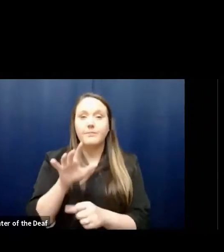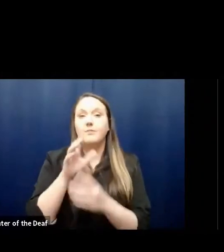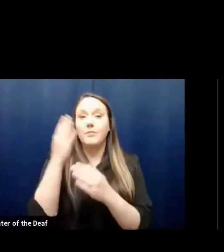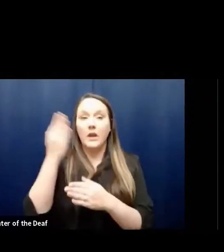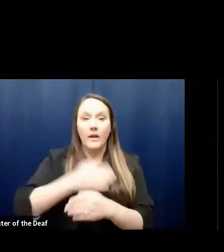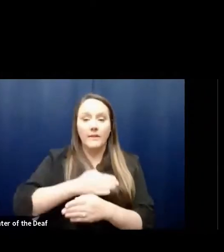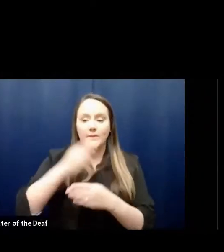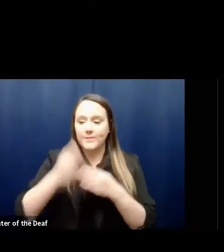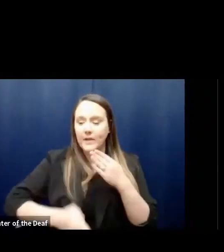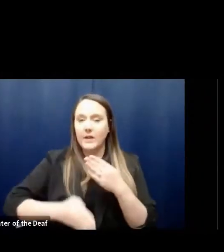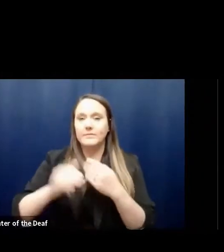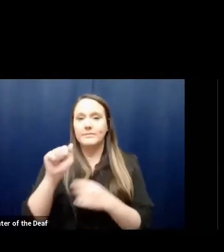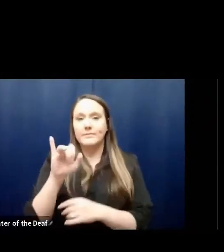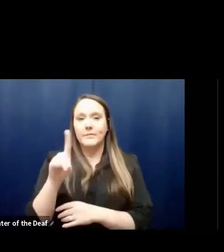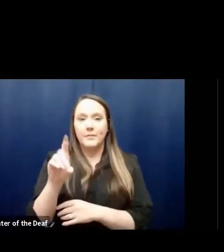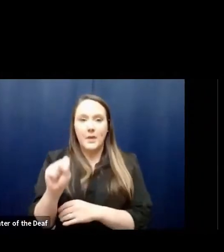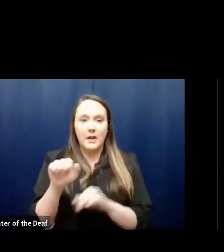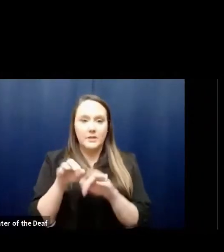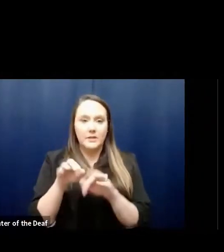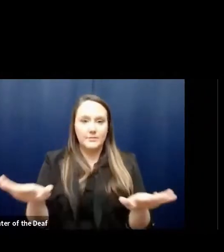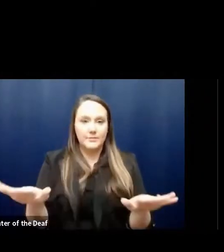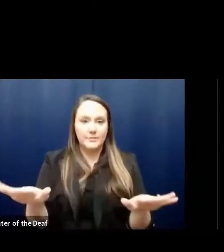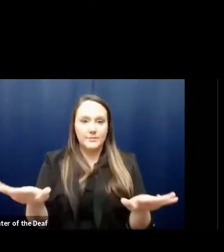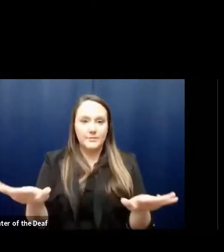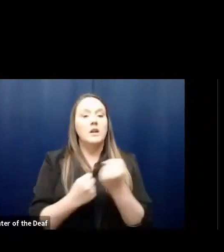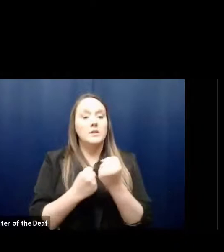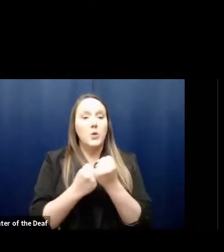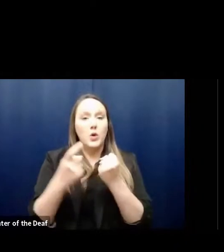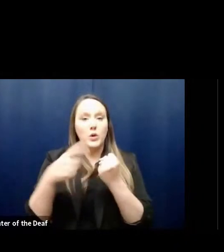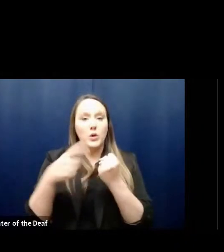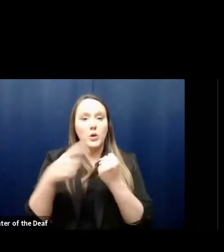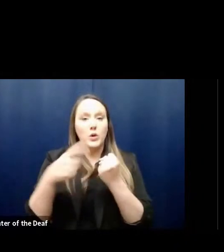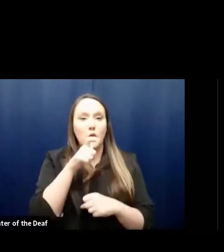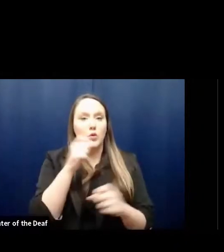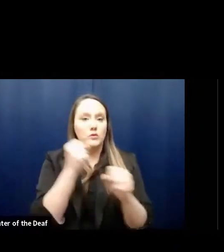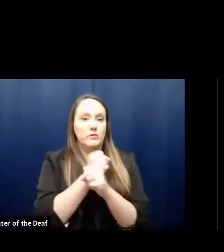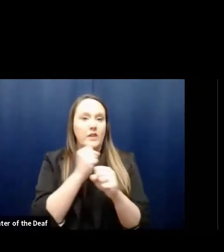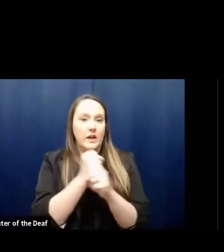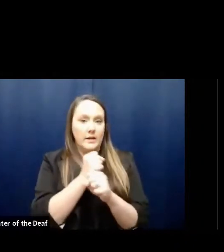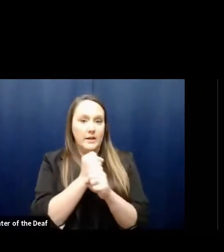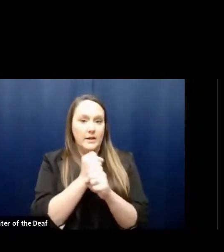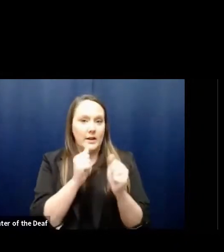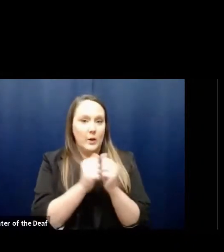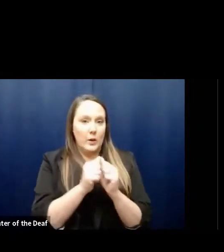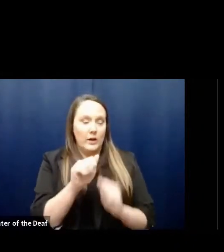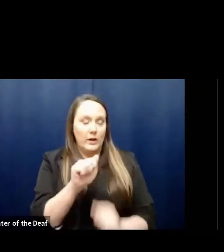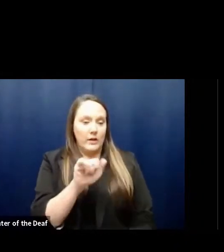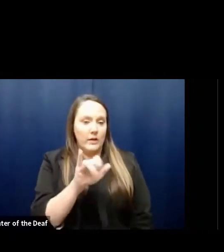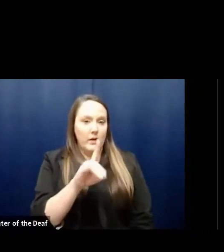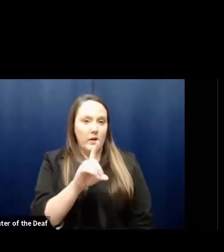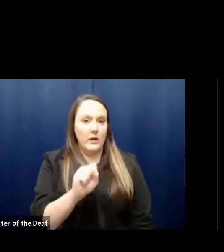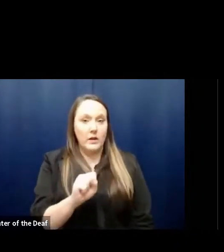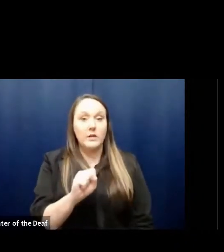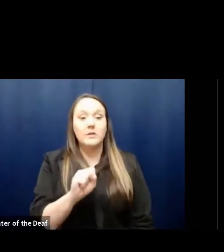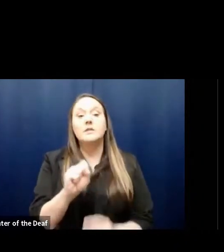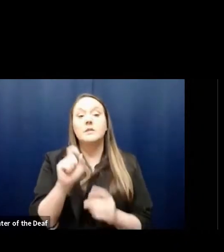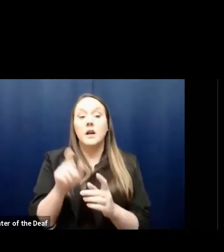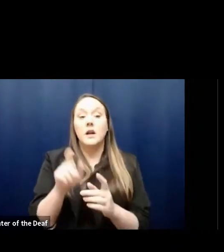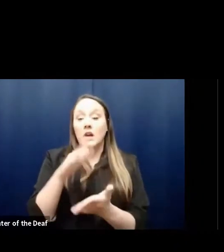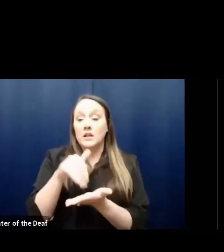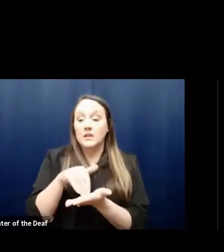epidemic and supporting those who are fighting this battle. A special shout out goes to our Centers of Excellence Clinic